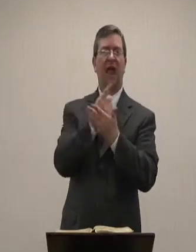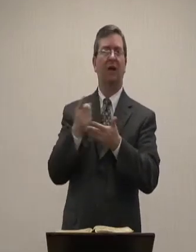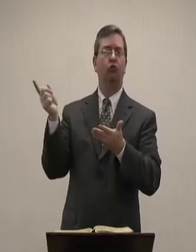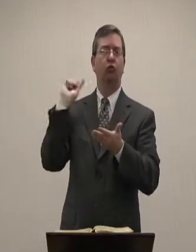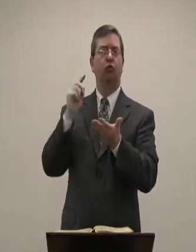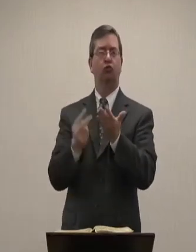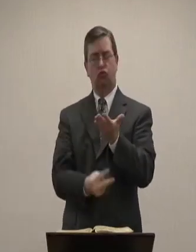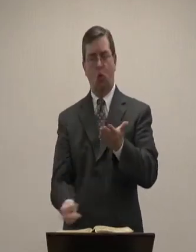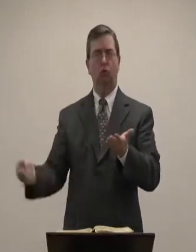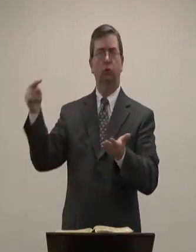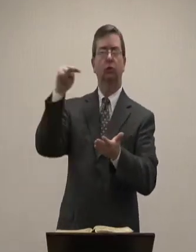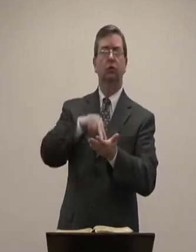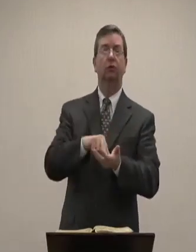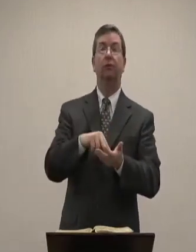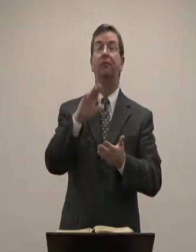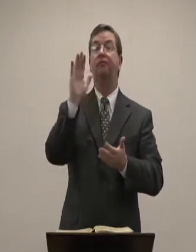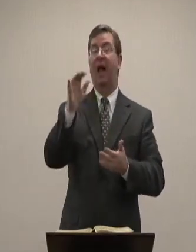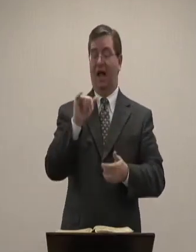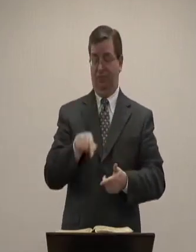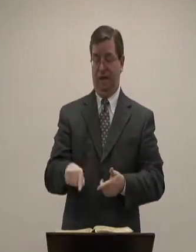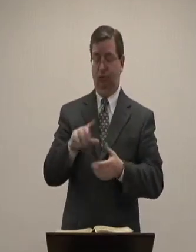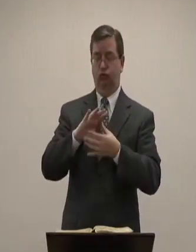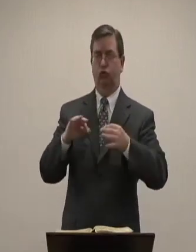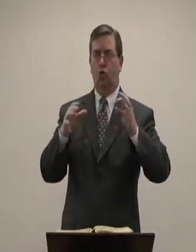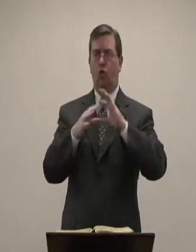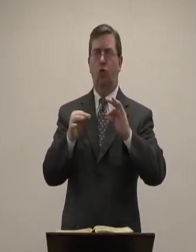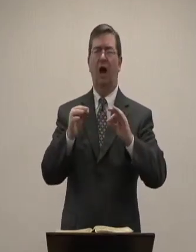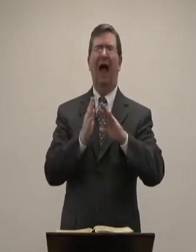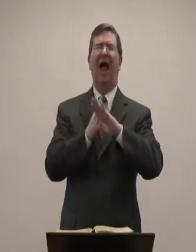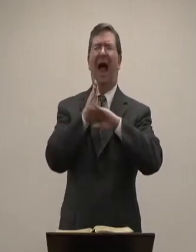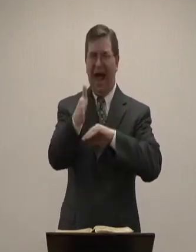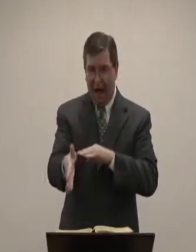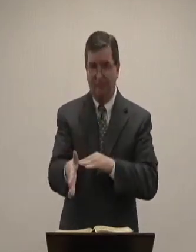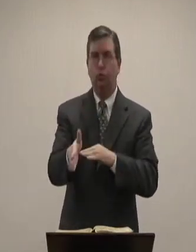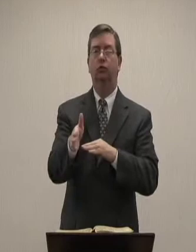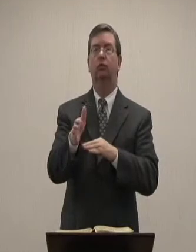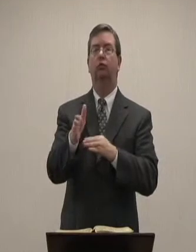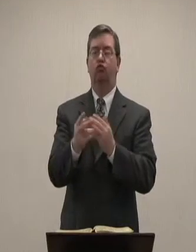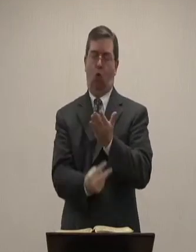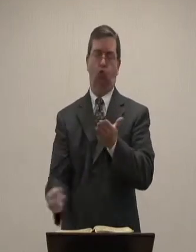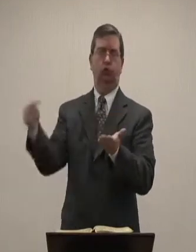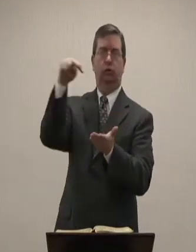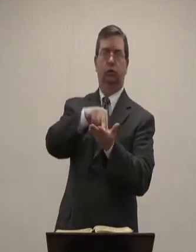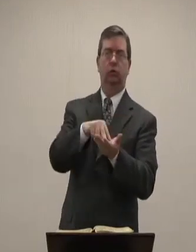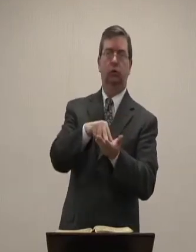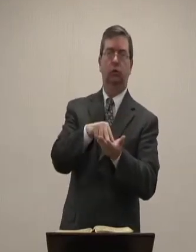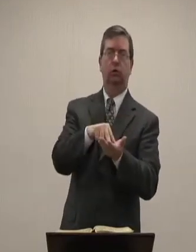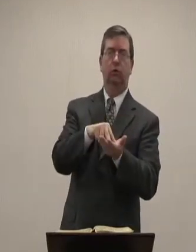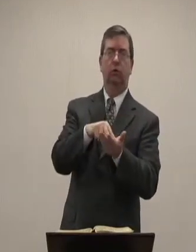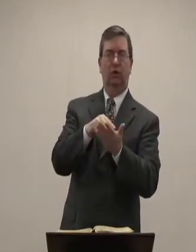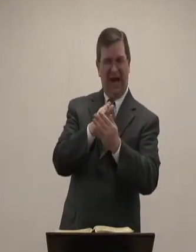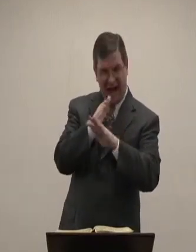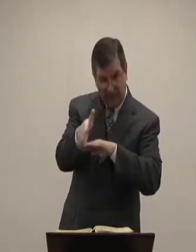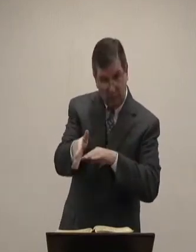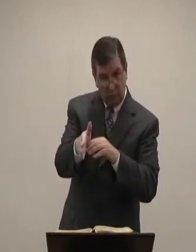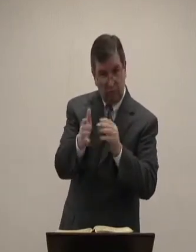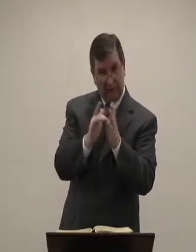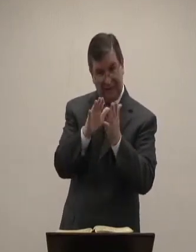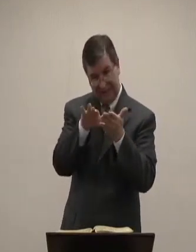the grave. Last week, we talked about that at Easter. This event happened after